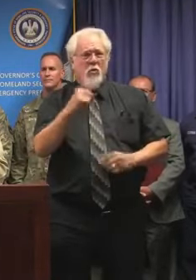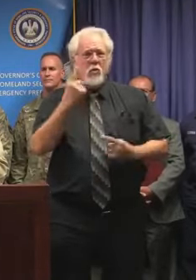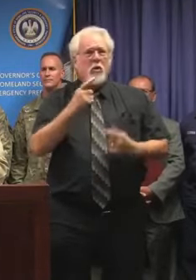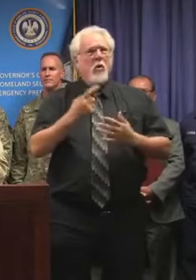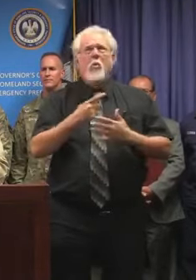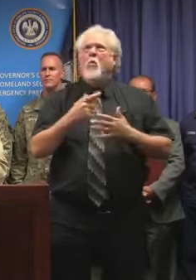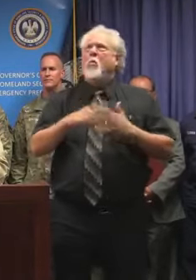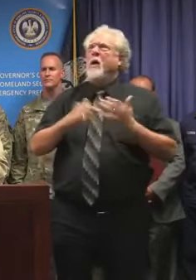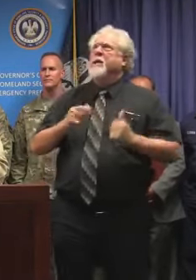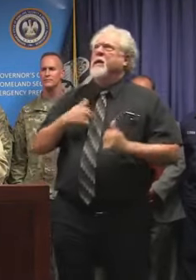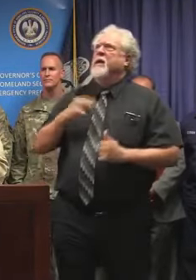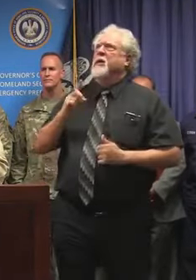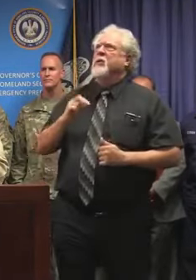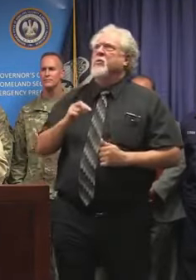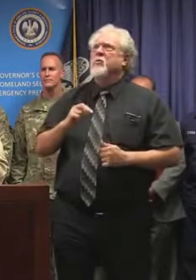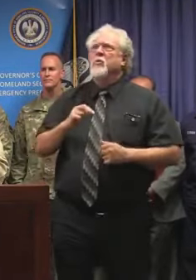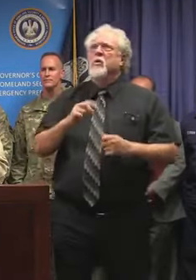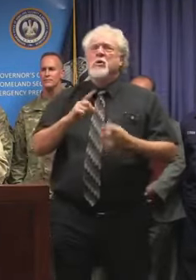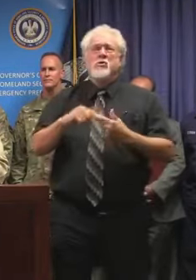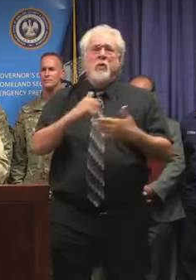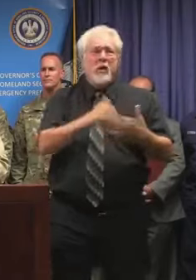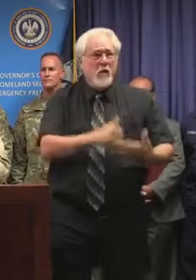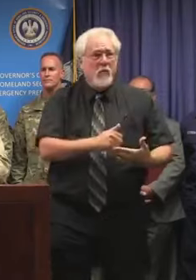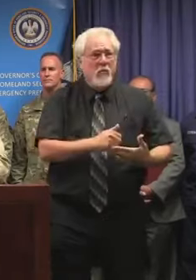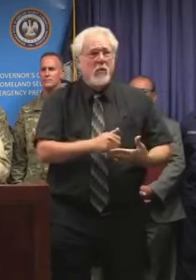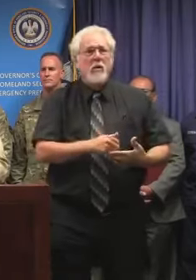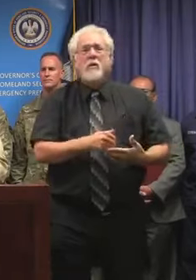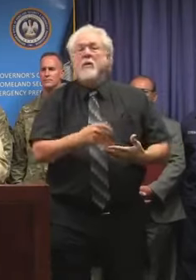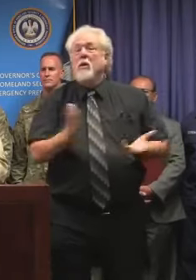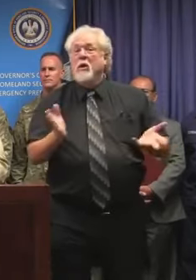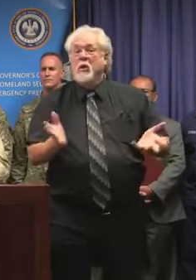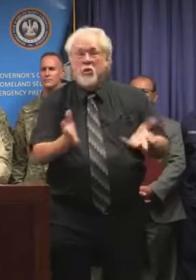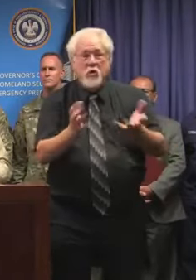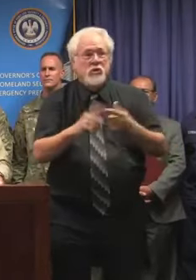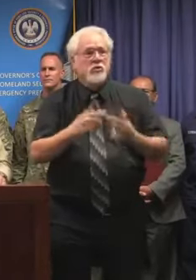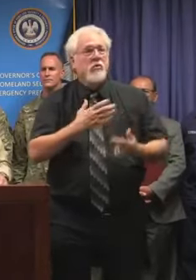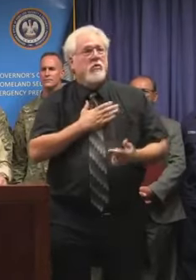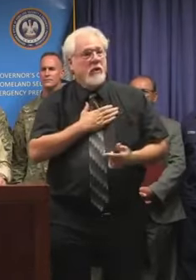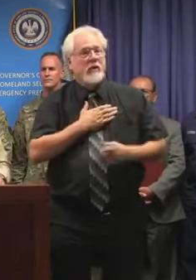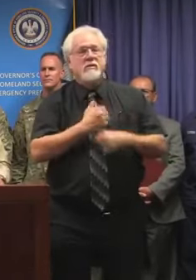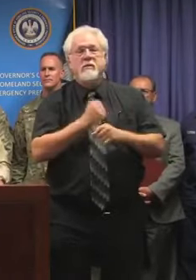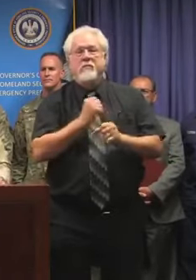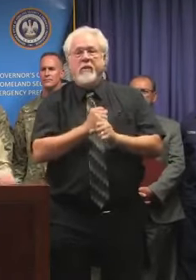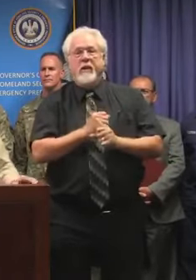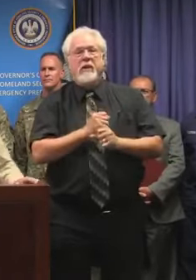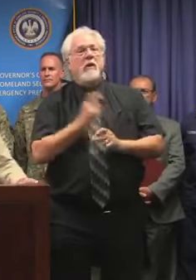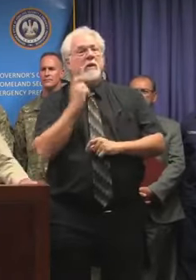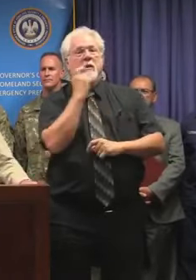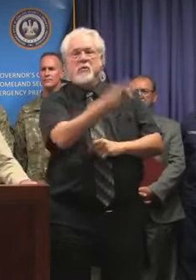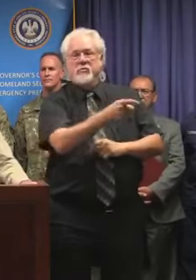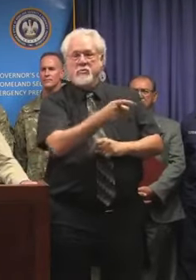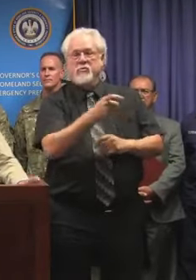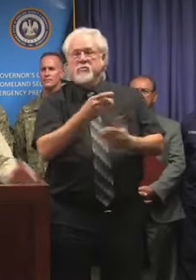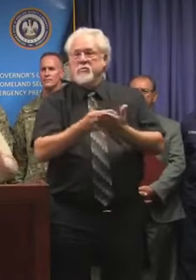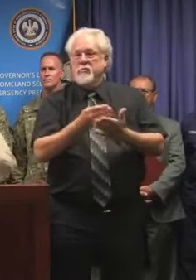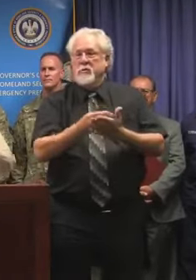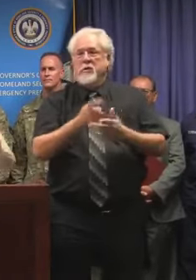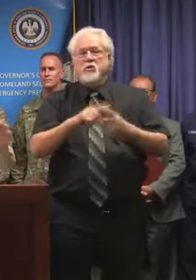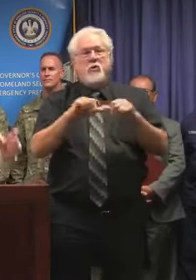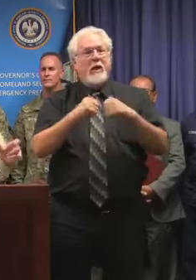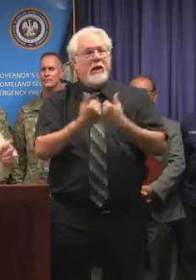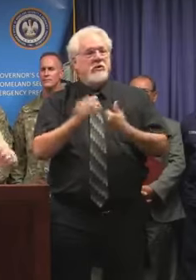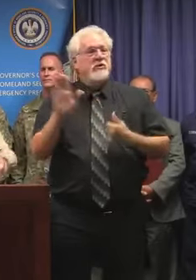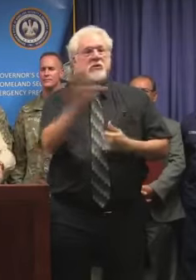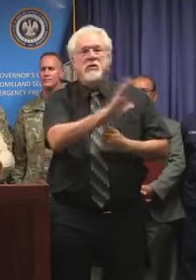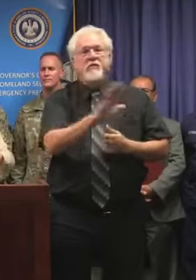can do right now in order to assist, I would encourage you to please make a generous contribution to the agency of